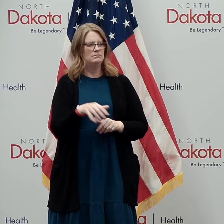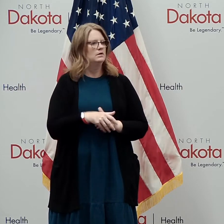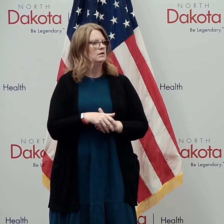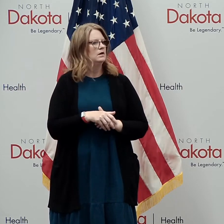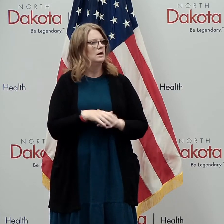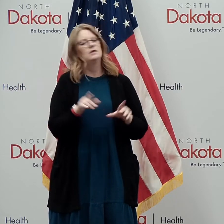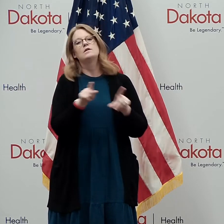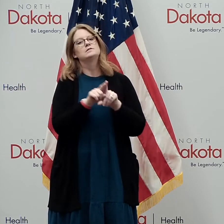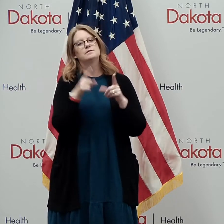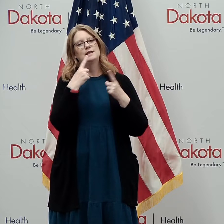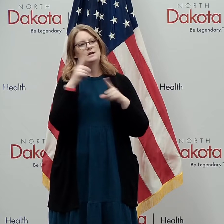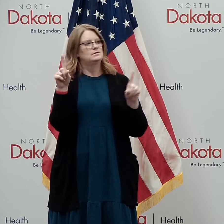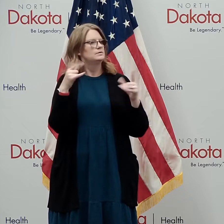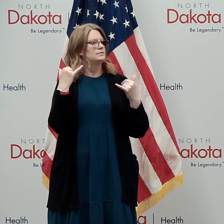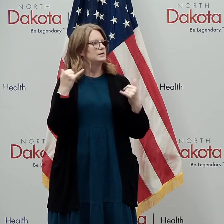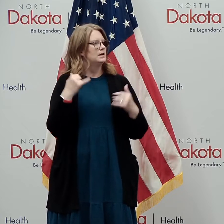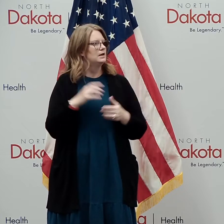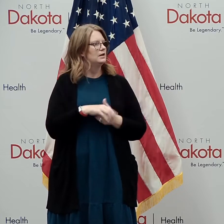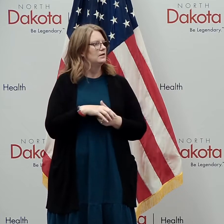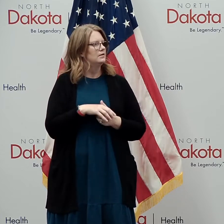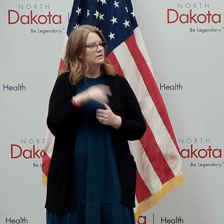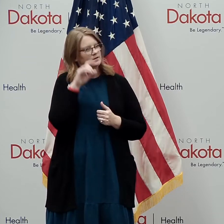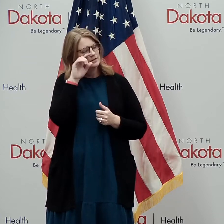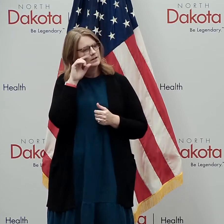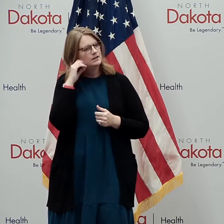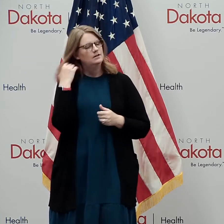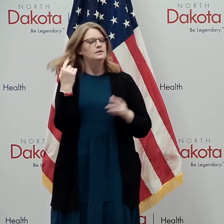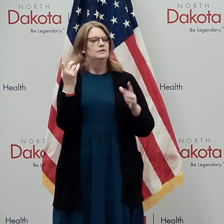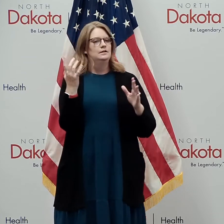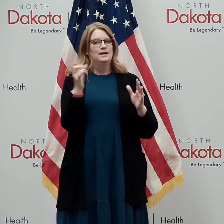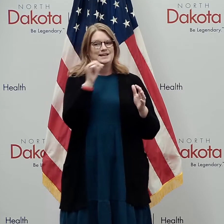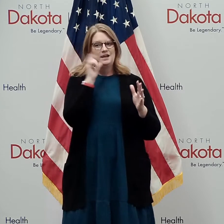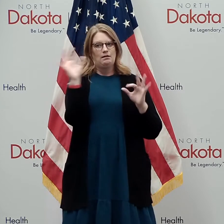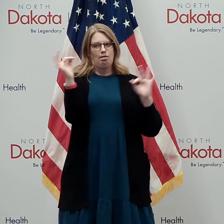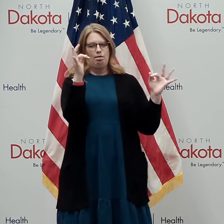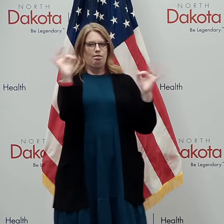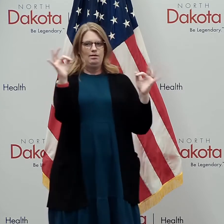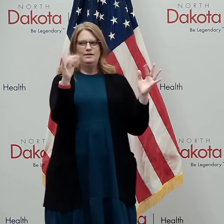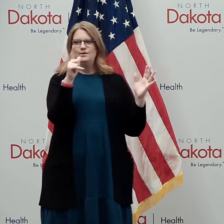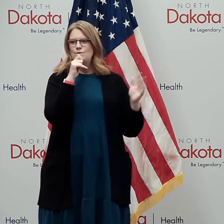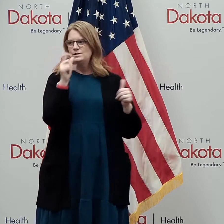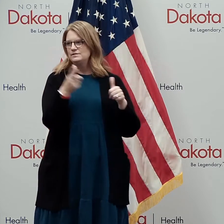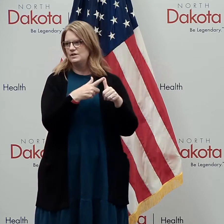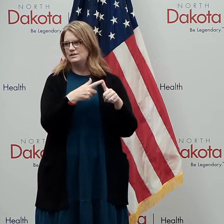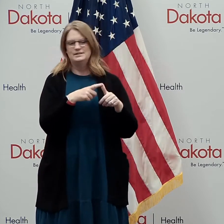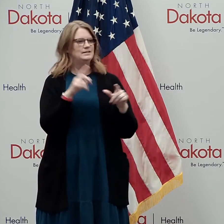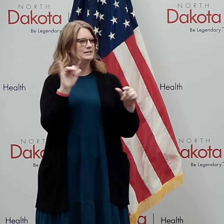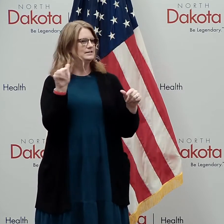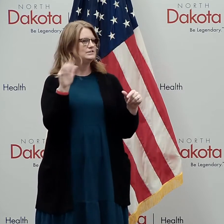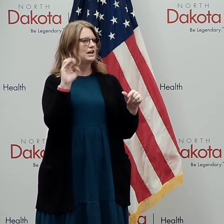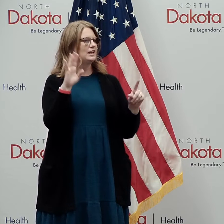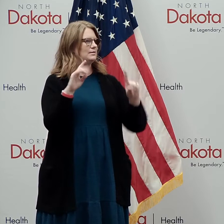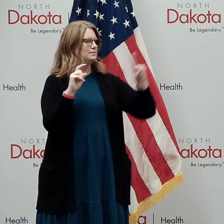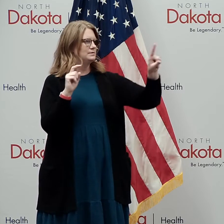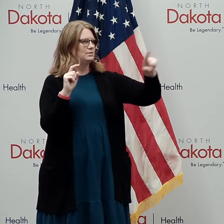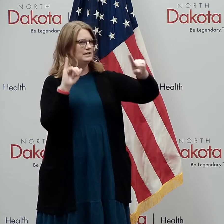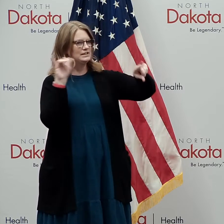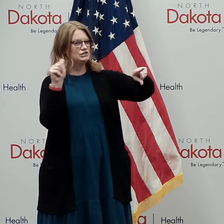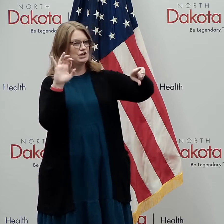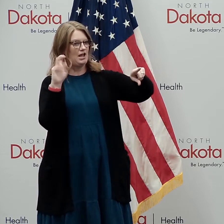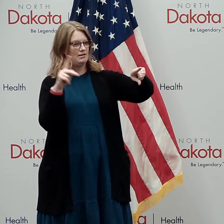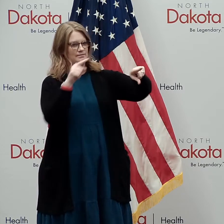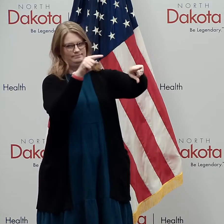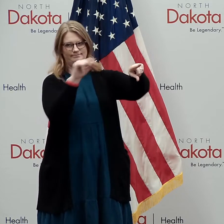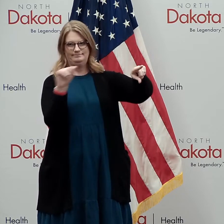the announcements we've made today. And I wasn't looking down to see who got first. Jacob's pointing at Jack. You were first up,